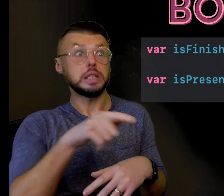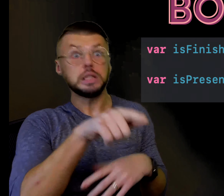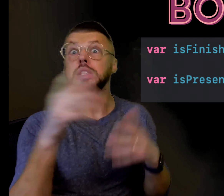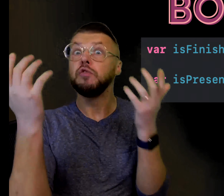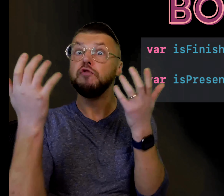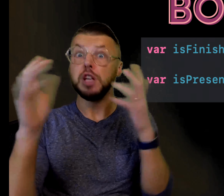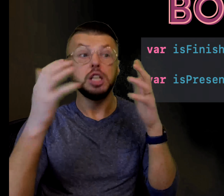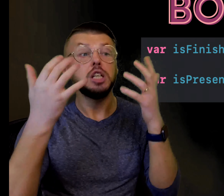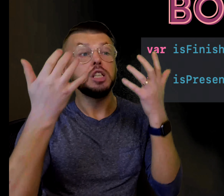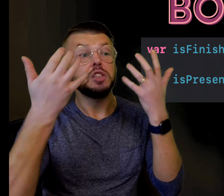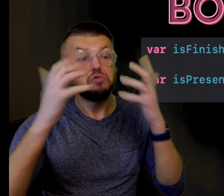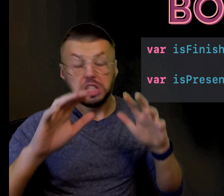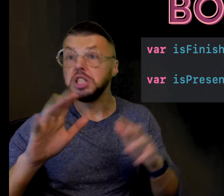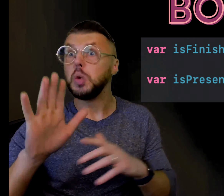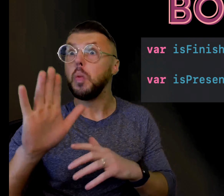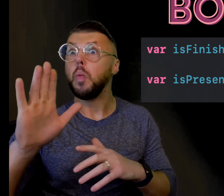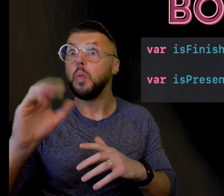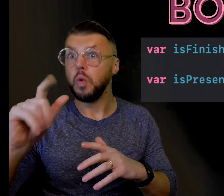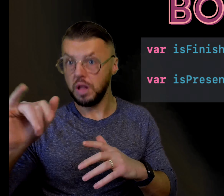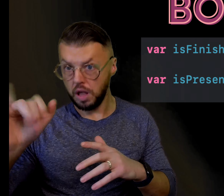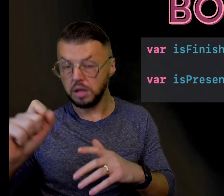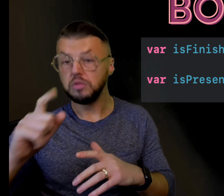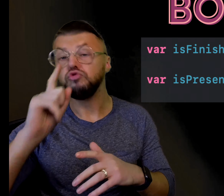can use a Boolean as finished.